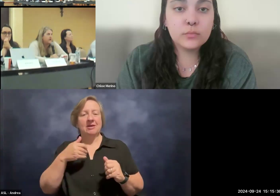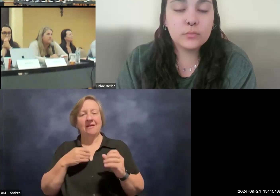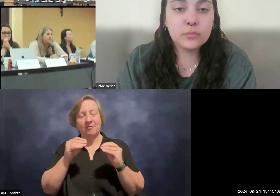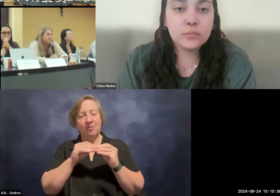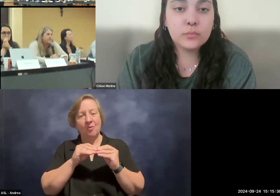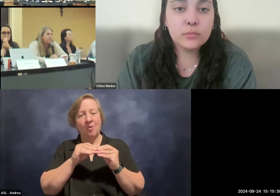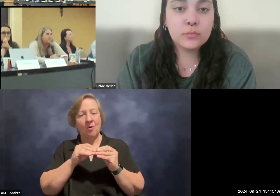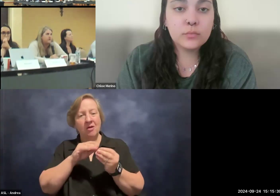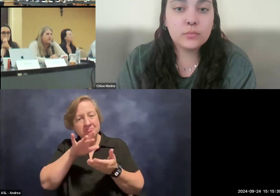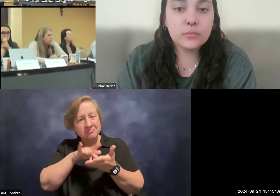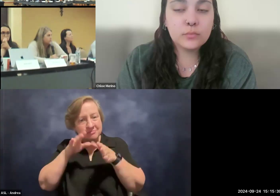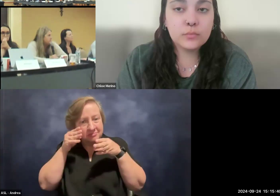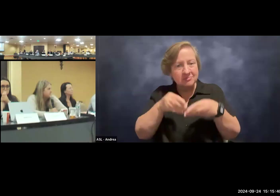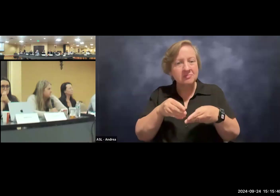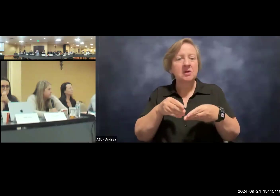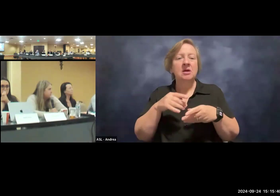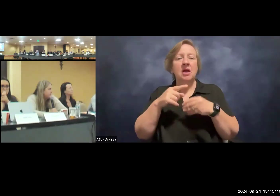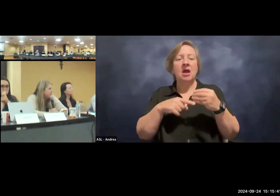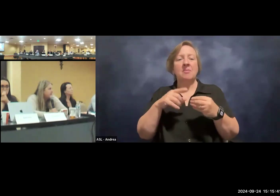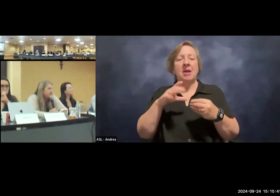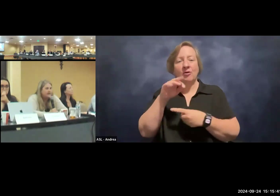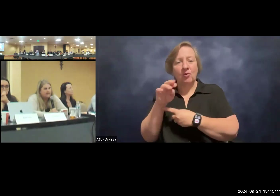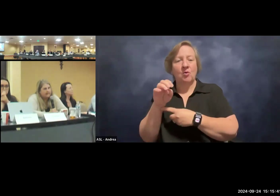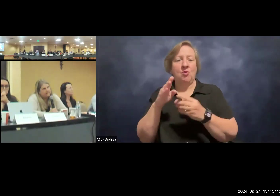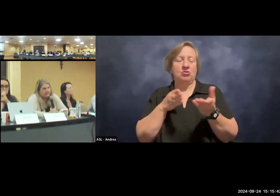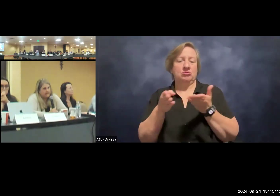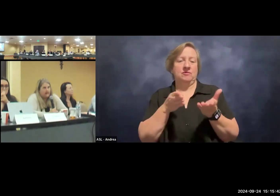standardization in a framework around core services, right? So that,